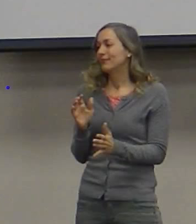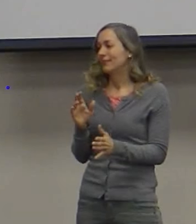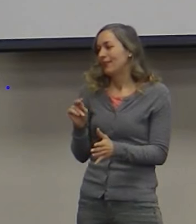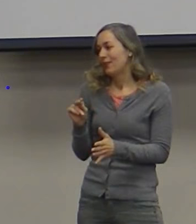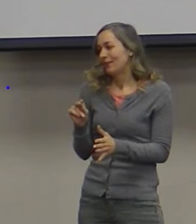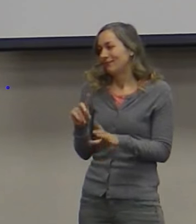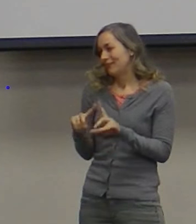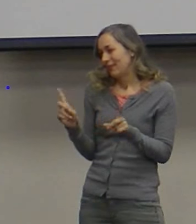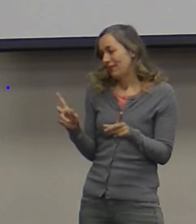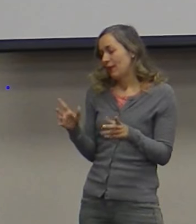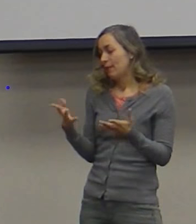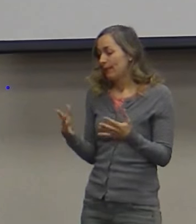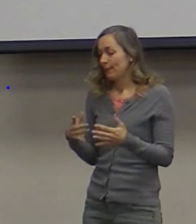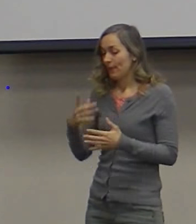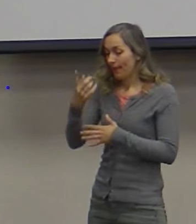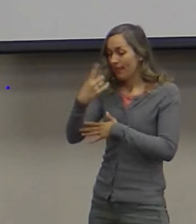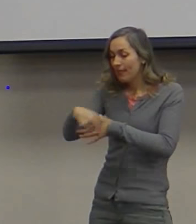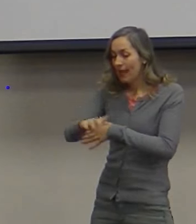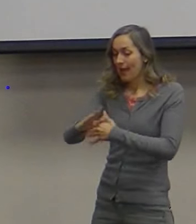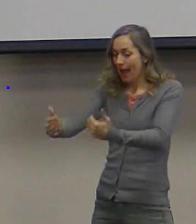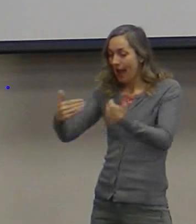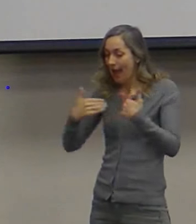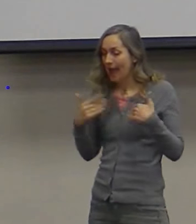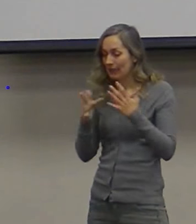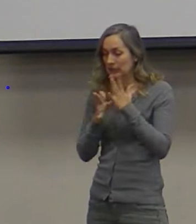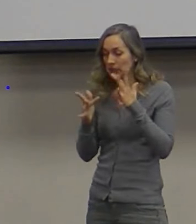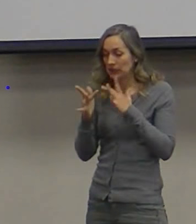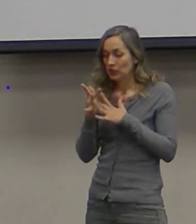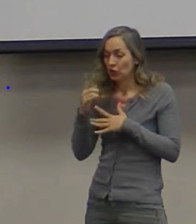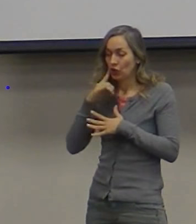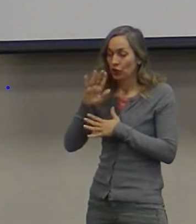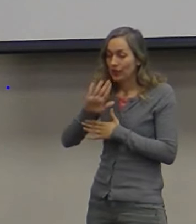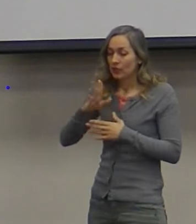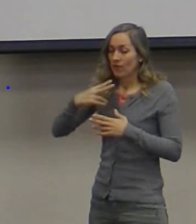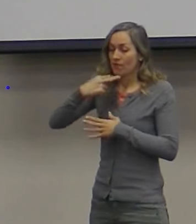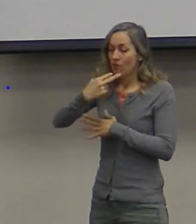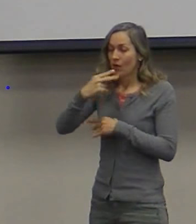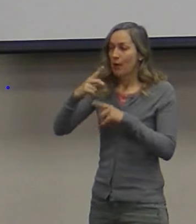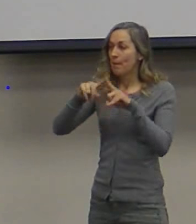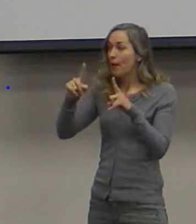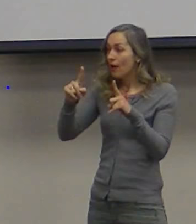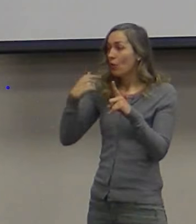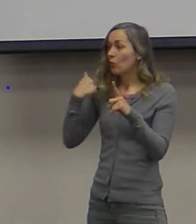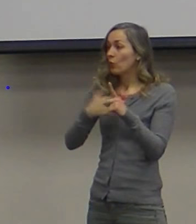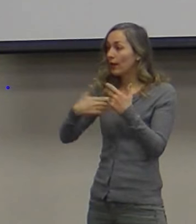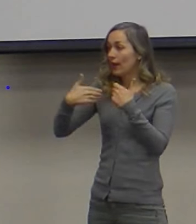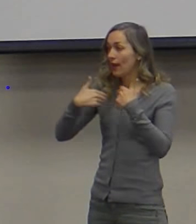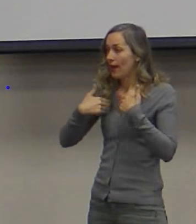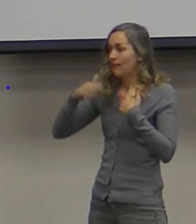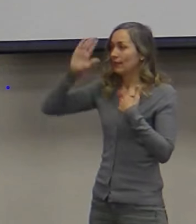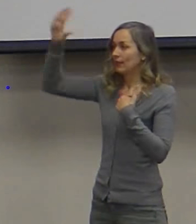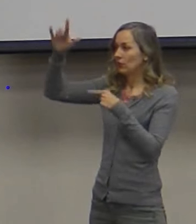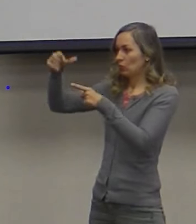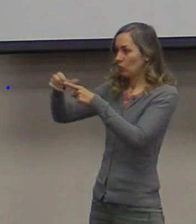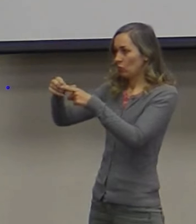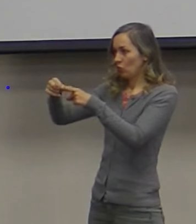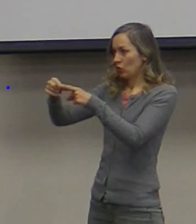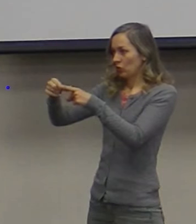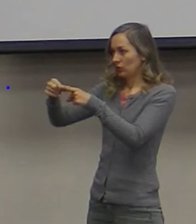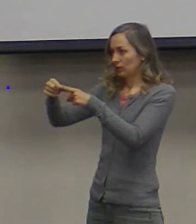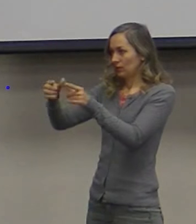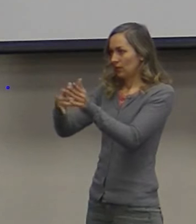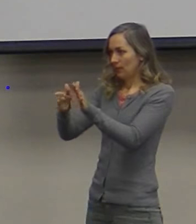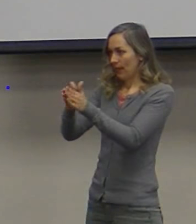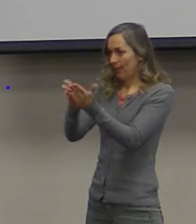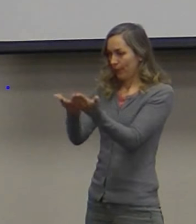had Jesus. They had his voice. But we have his word written down for us by the apostles. 2